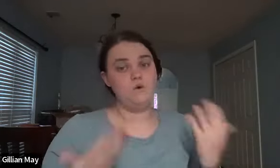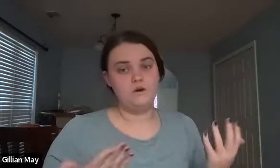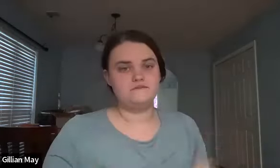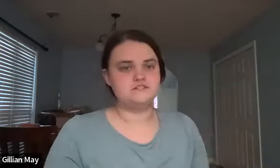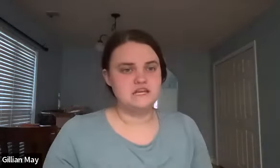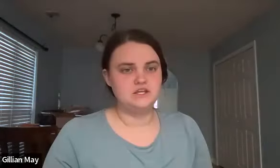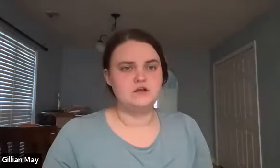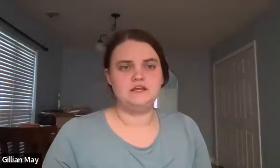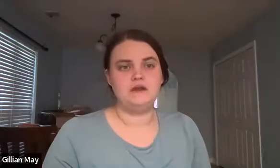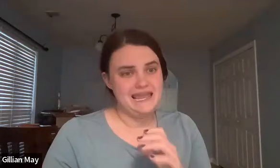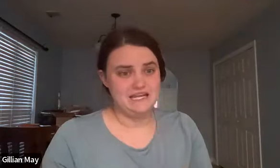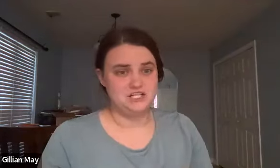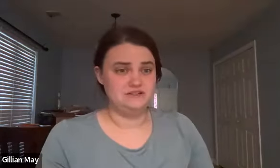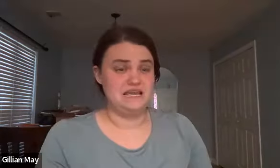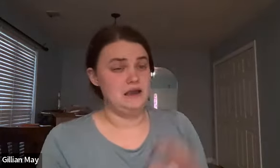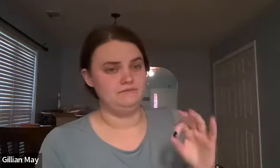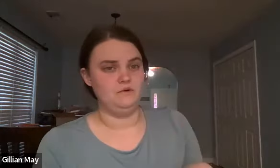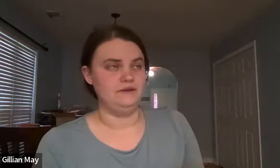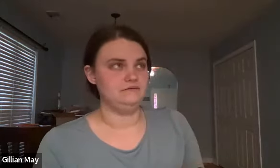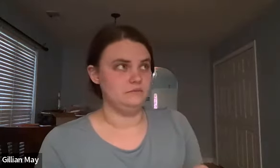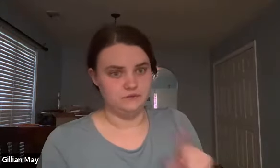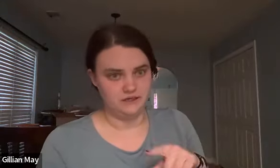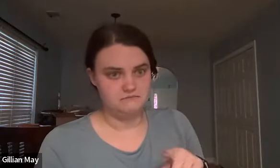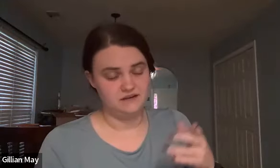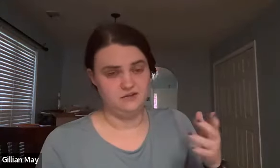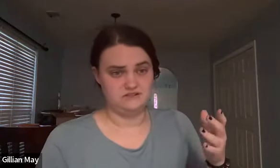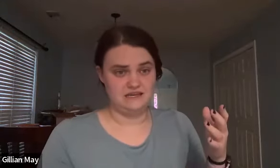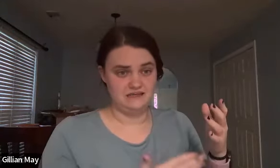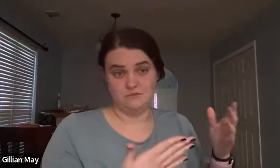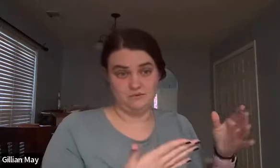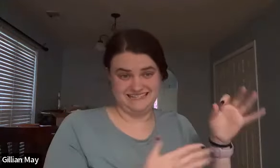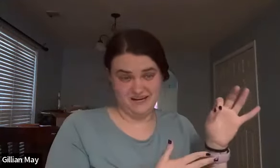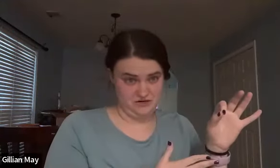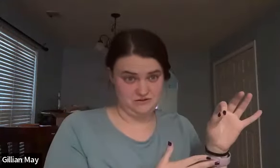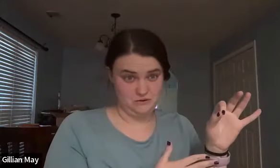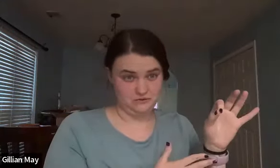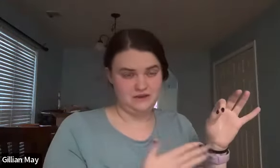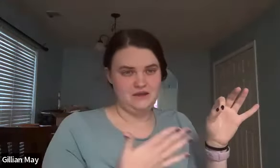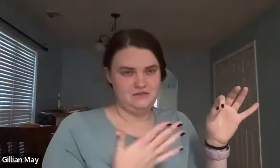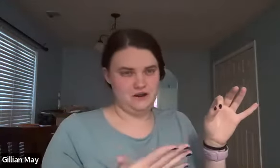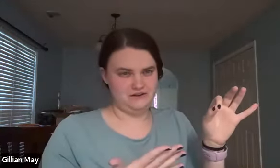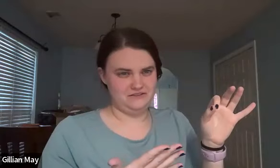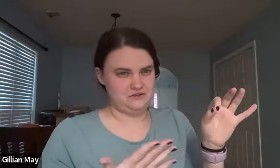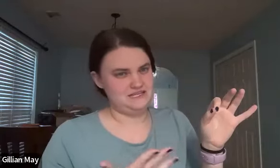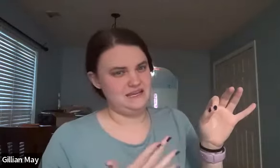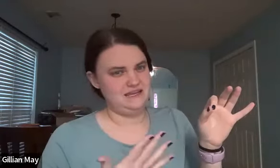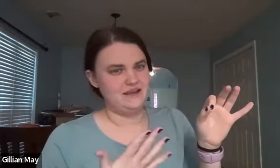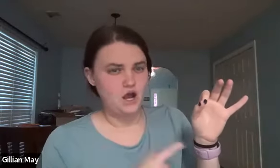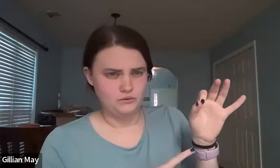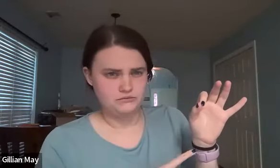Or if you're saying, like your age and you're saying, we wouldn't, but if you're saying someone was 9 years old, they're not going to think you're saying, oh,